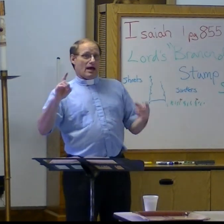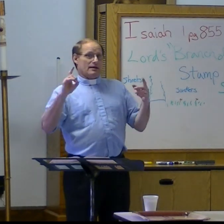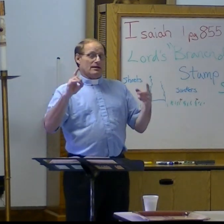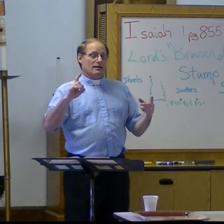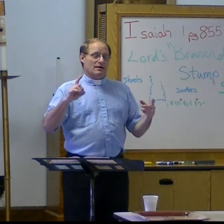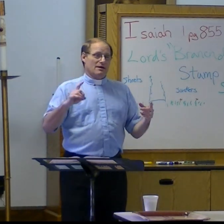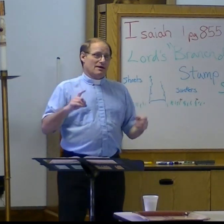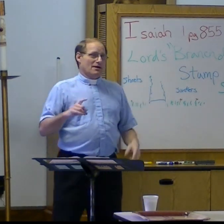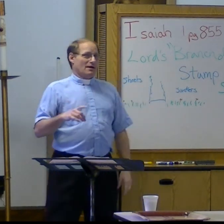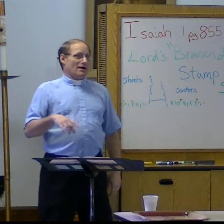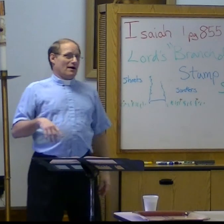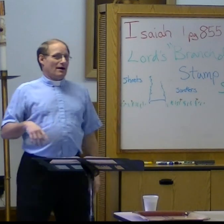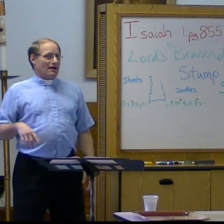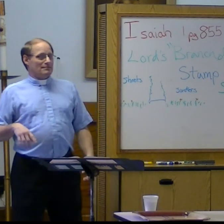And